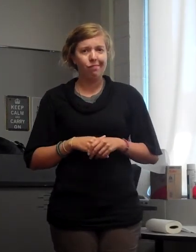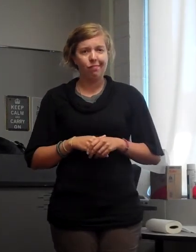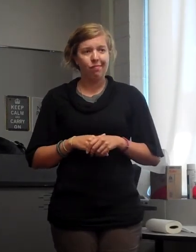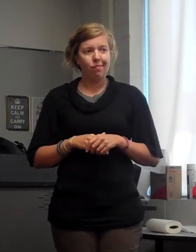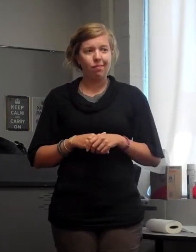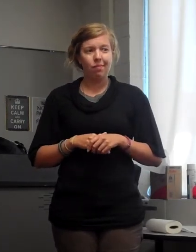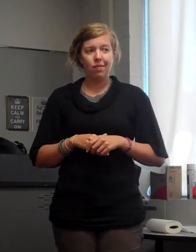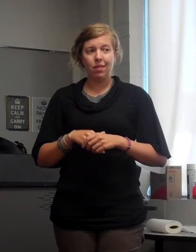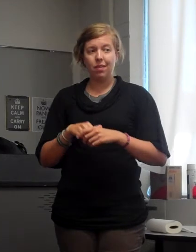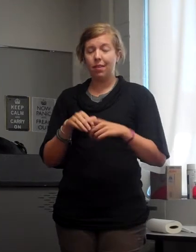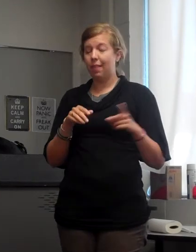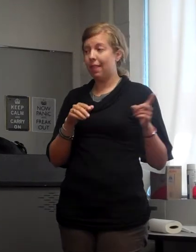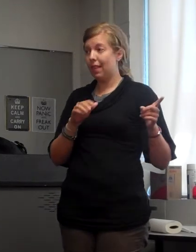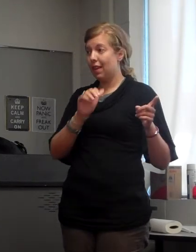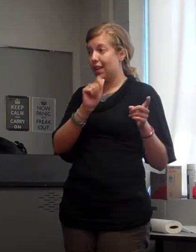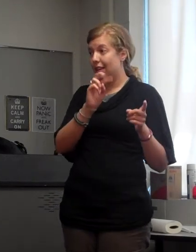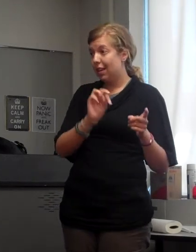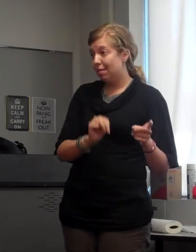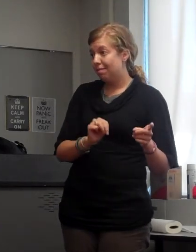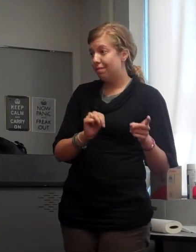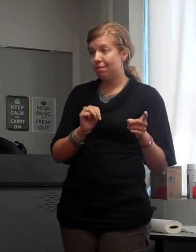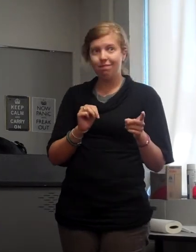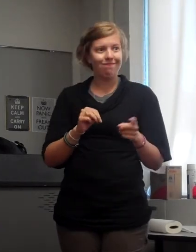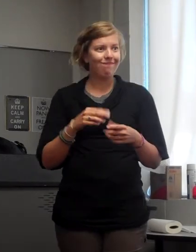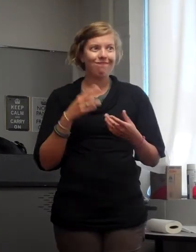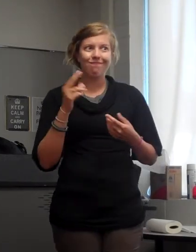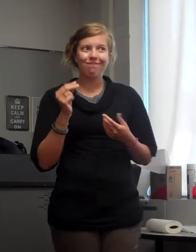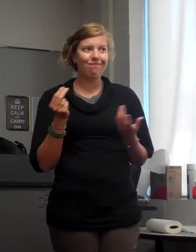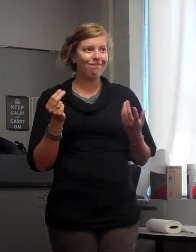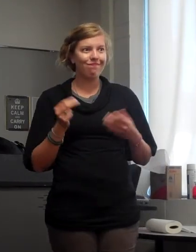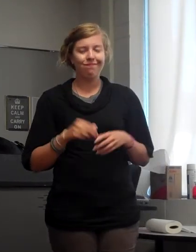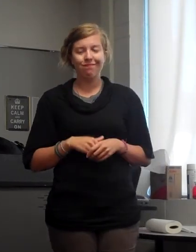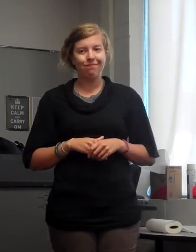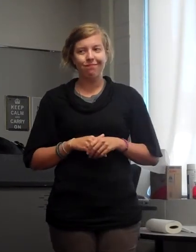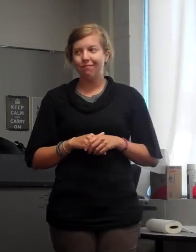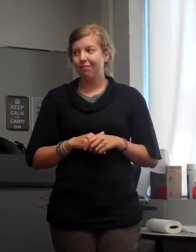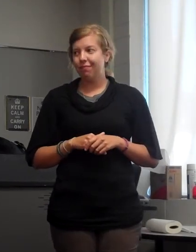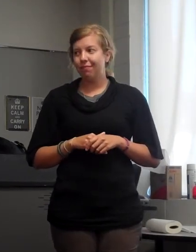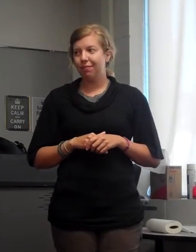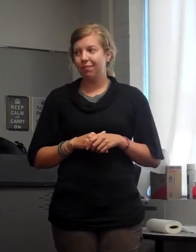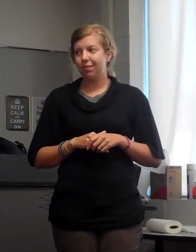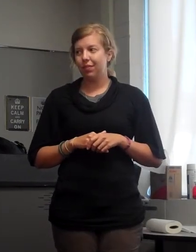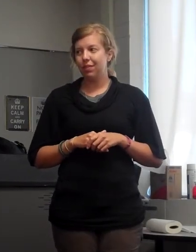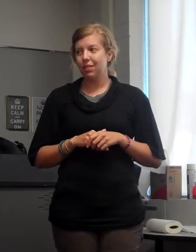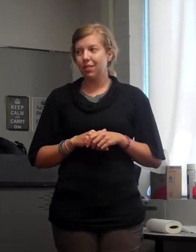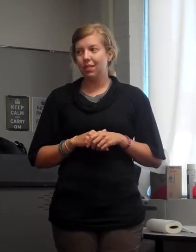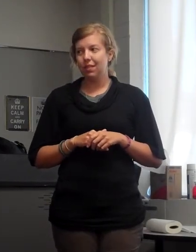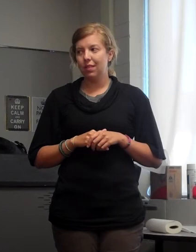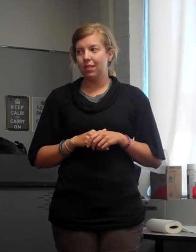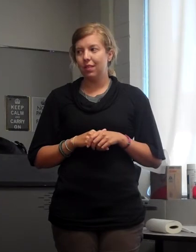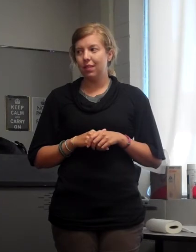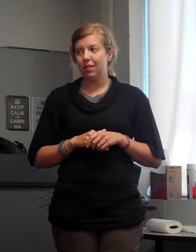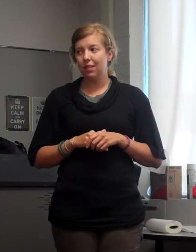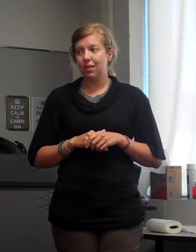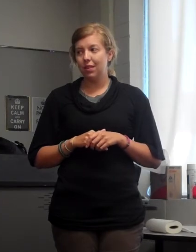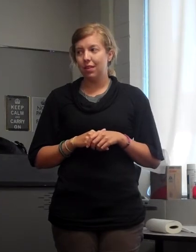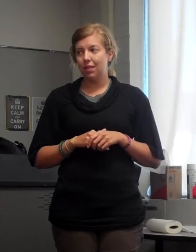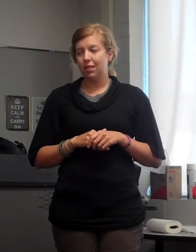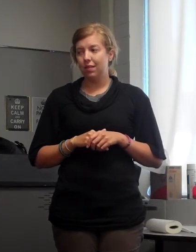ATM? Nope. Nope. Wow. We budget, we each have blow money. We call our blow